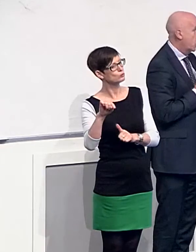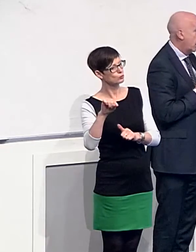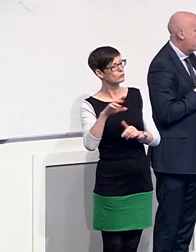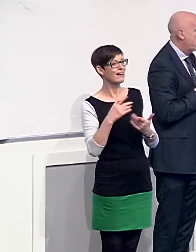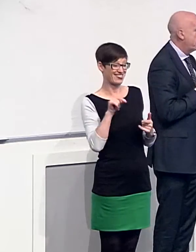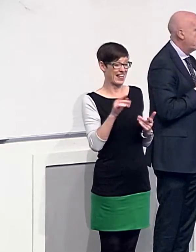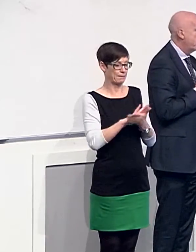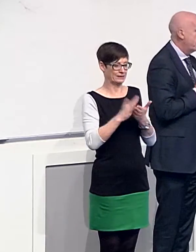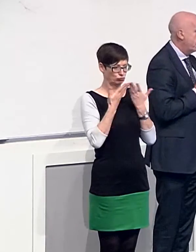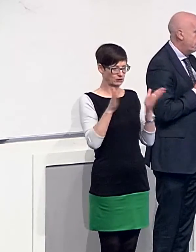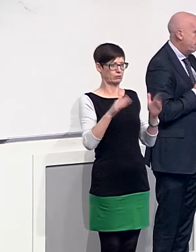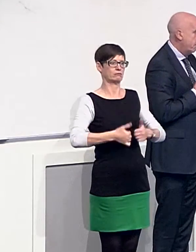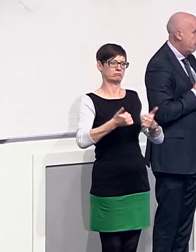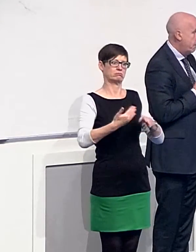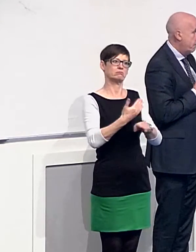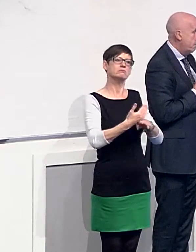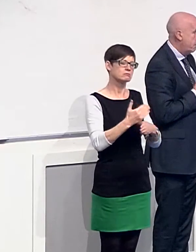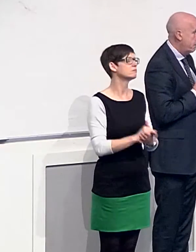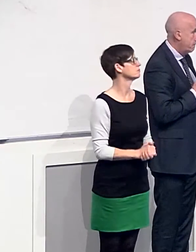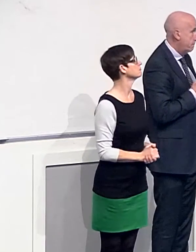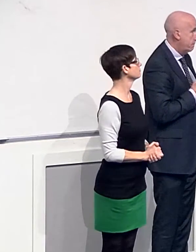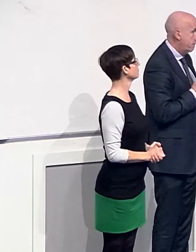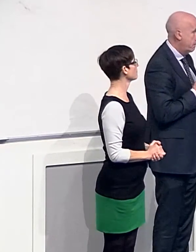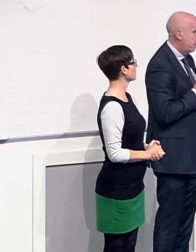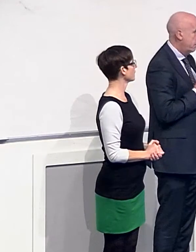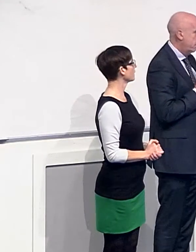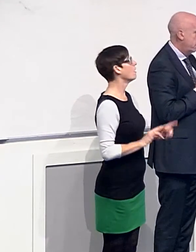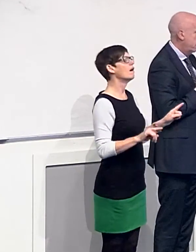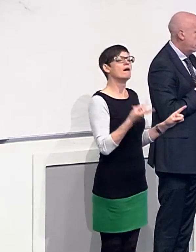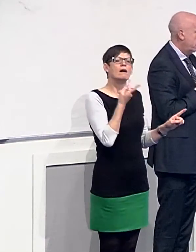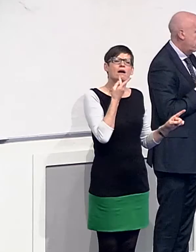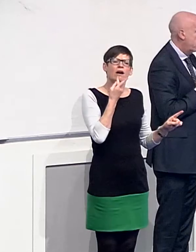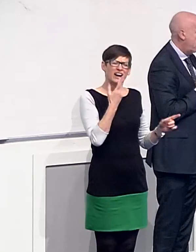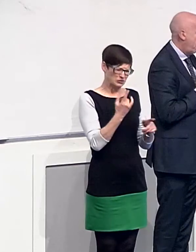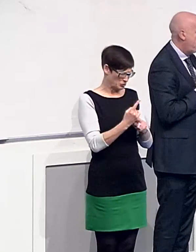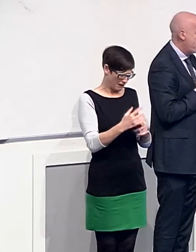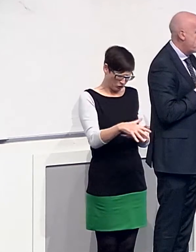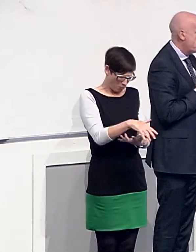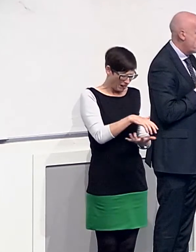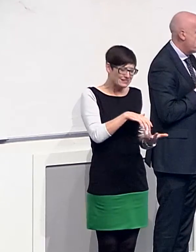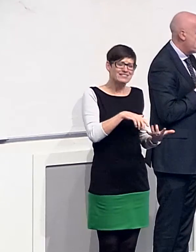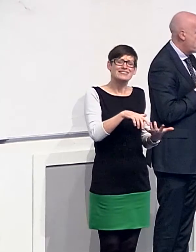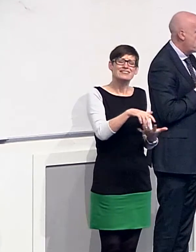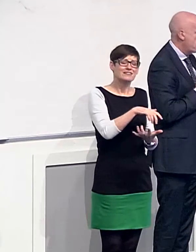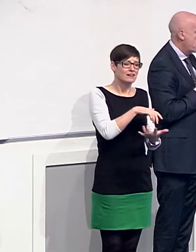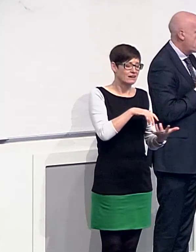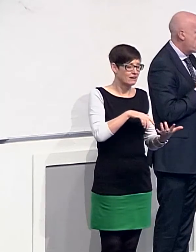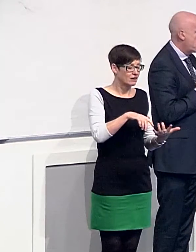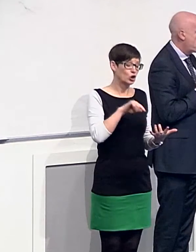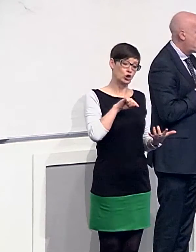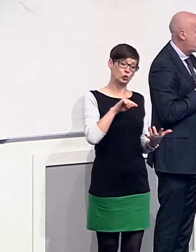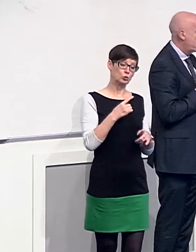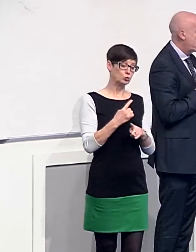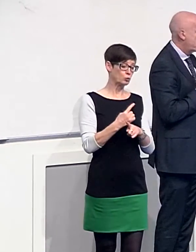transparency working. The other thing is about the complexity. That actually, you made the point